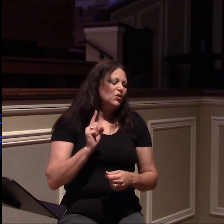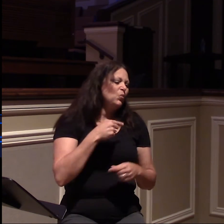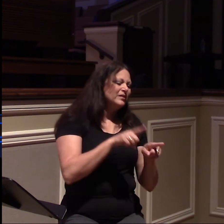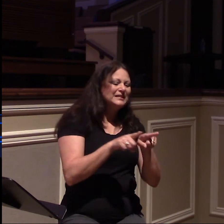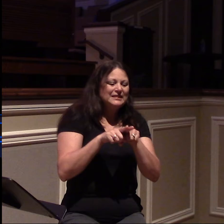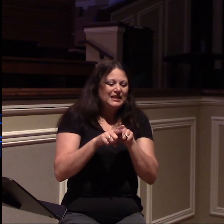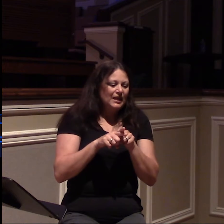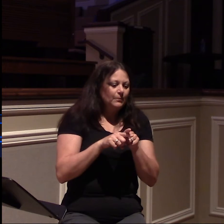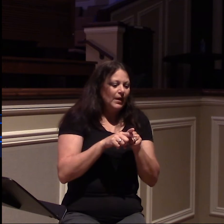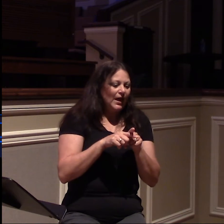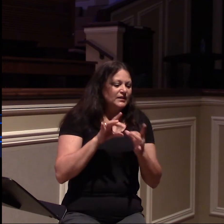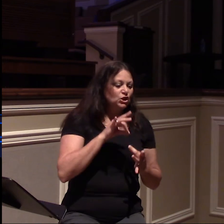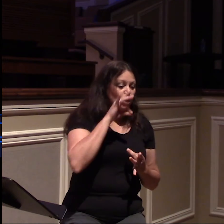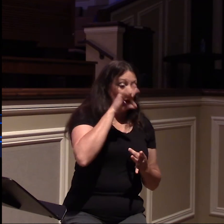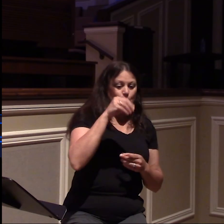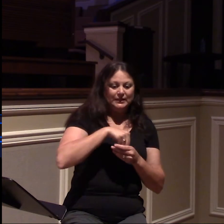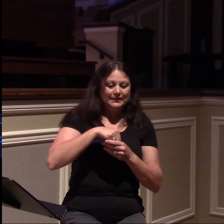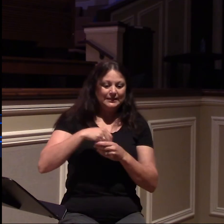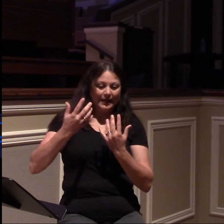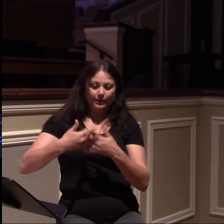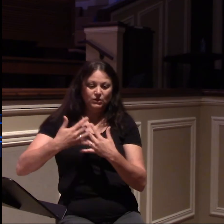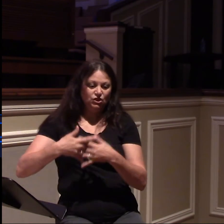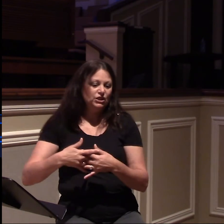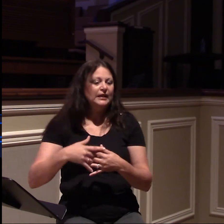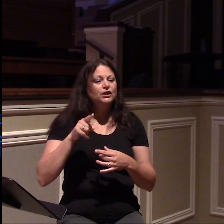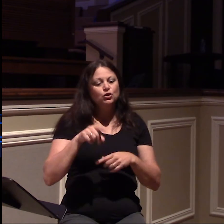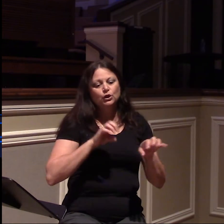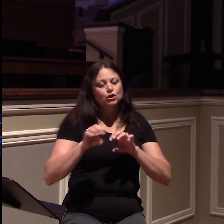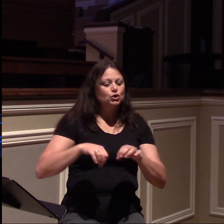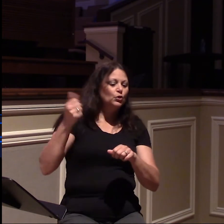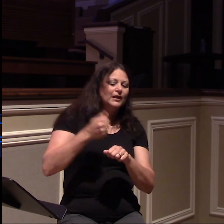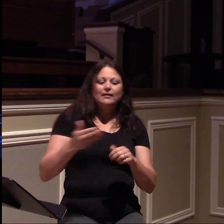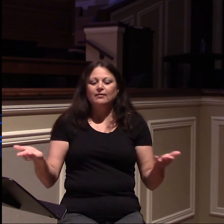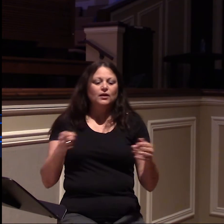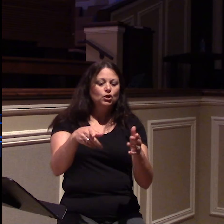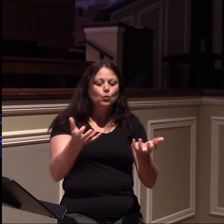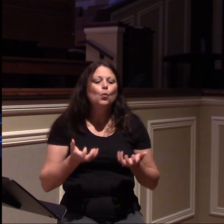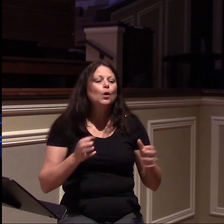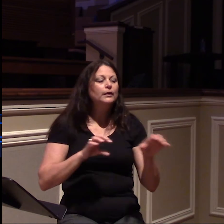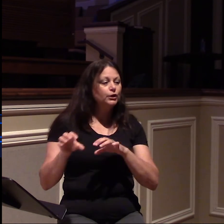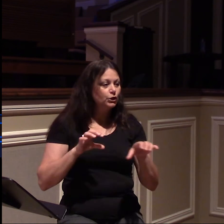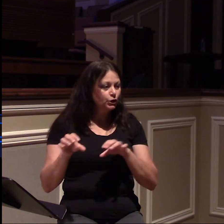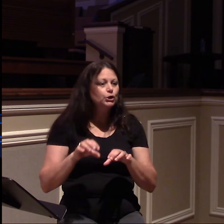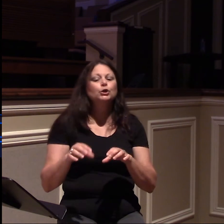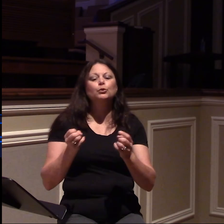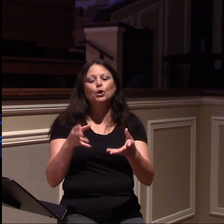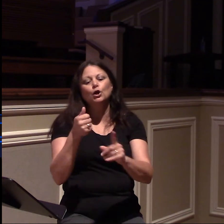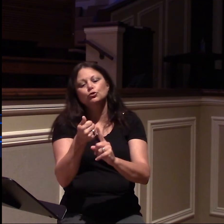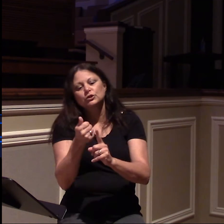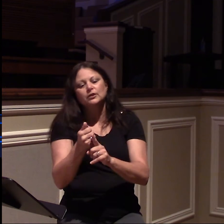machine. And as long as we're letting people do what they feel like doing, they're going to be happy and satisfied. And the only reason they're unhappy is when we tell